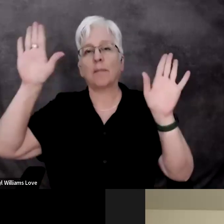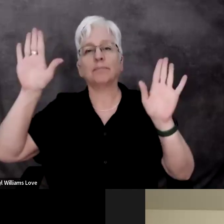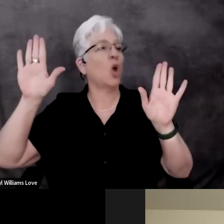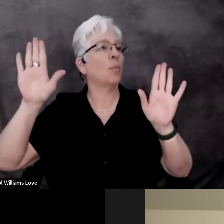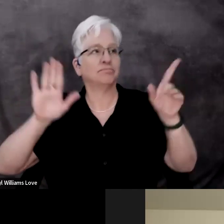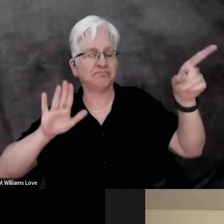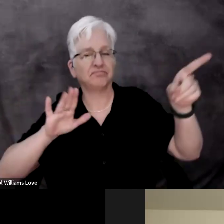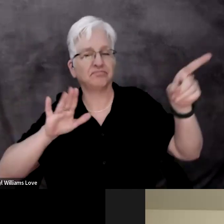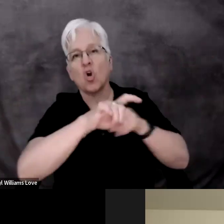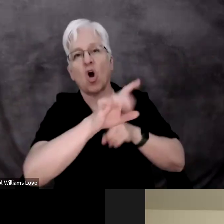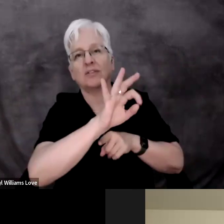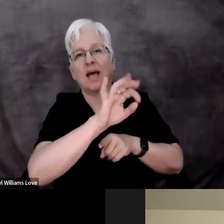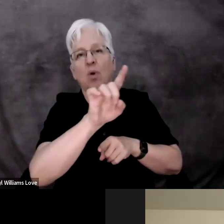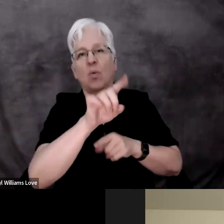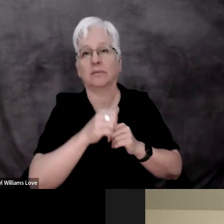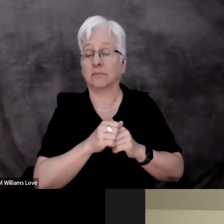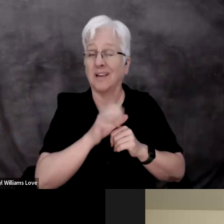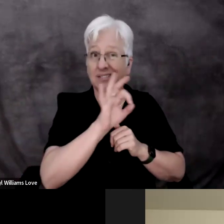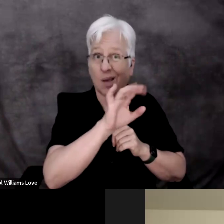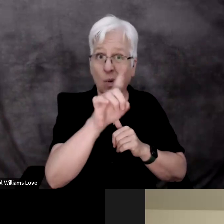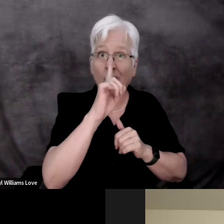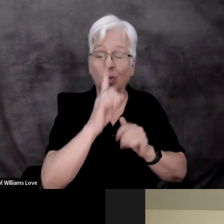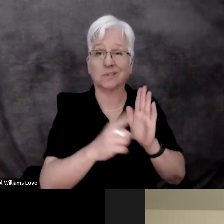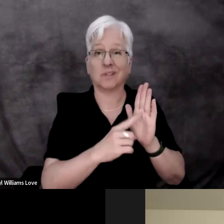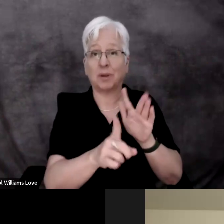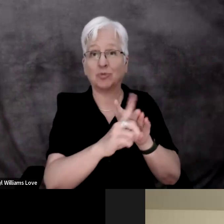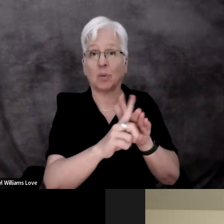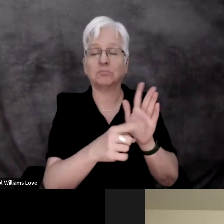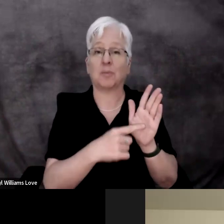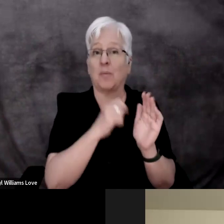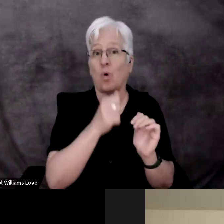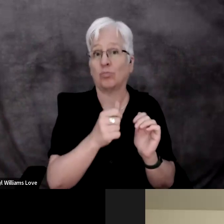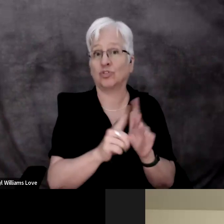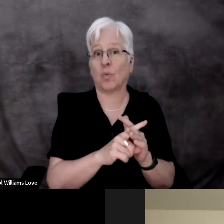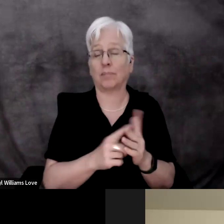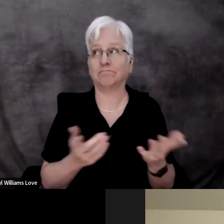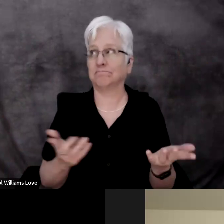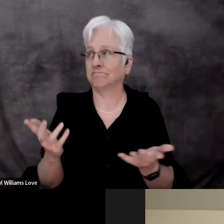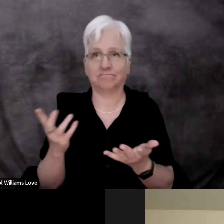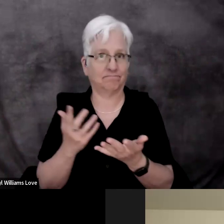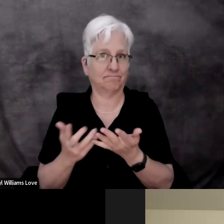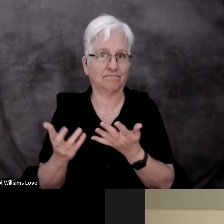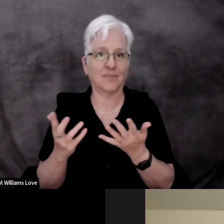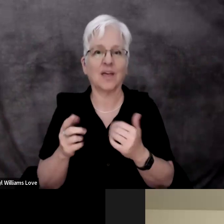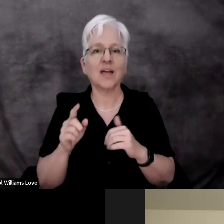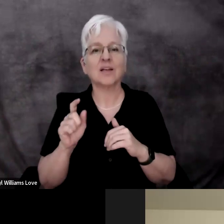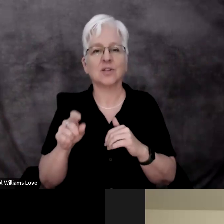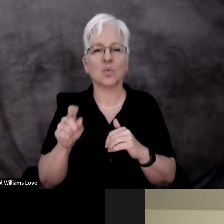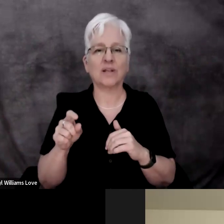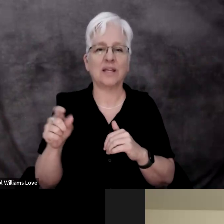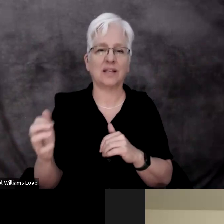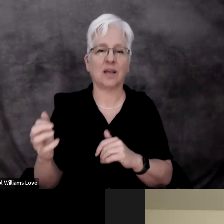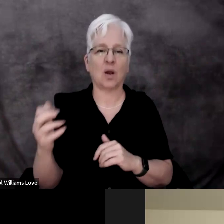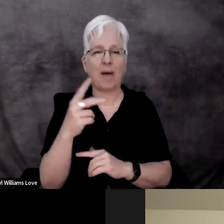they turn up, sometimes they don't turn up. So in terms of the biggest improvement that could be given